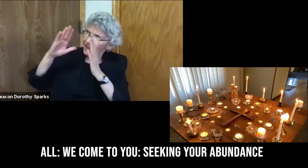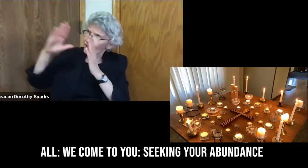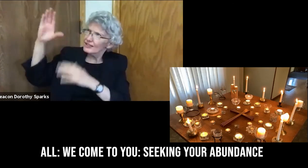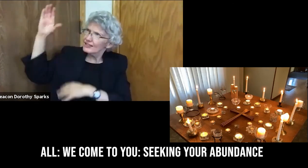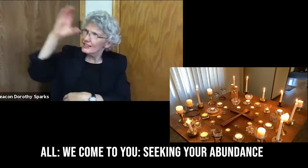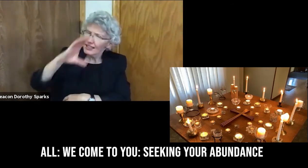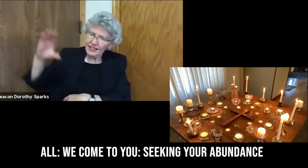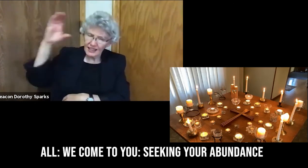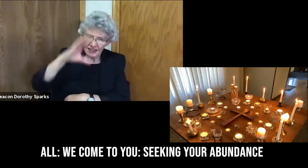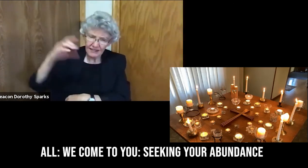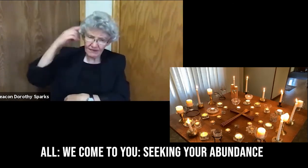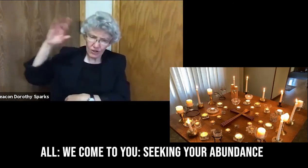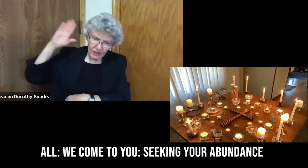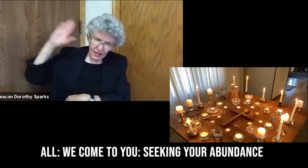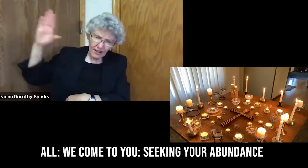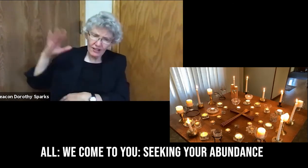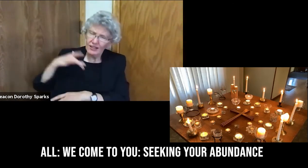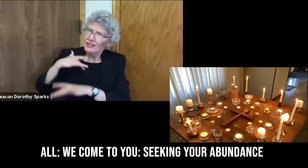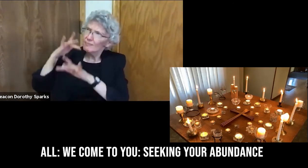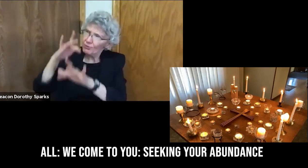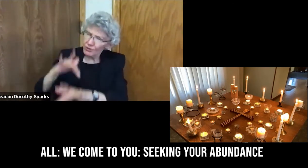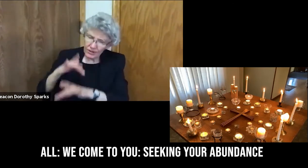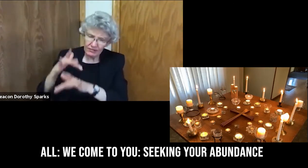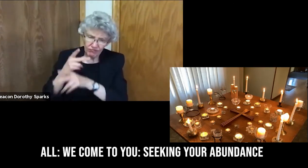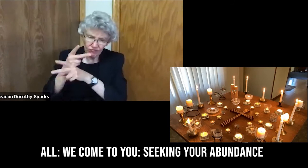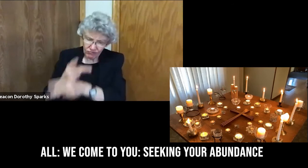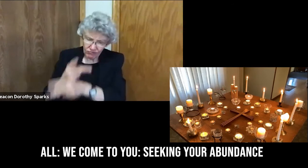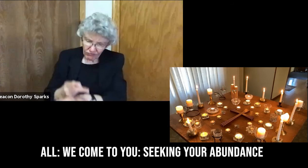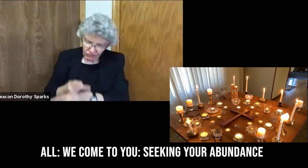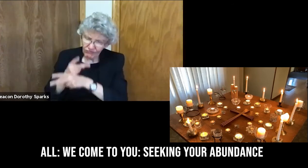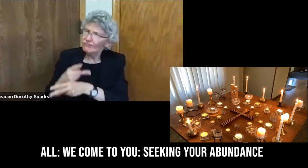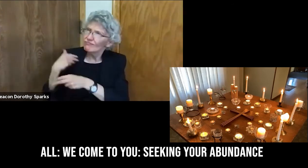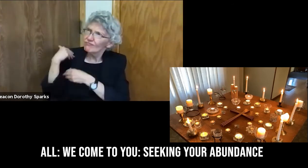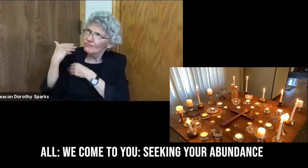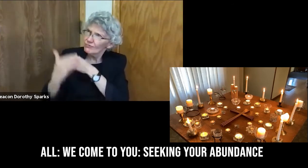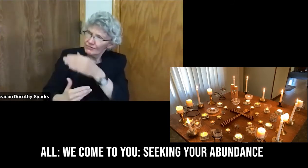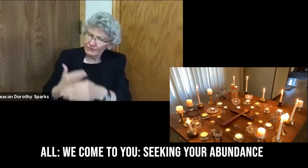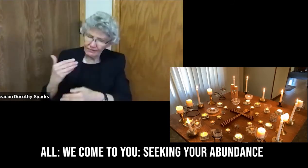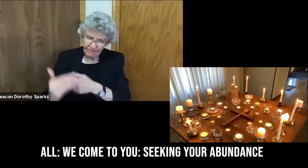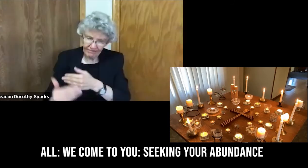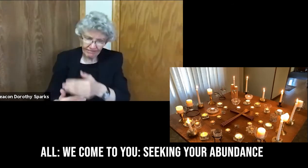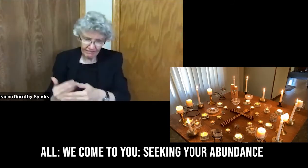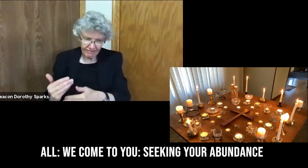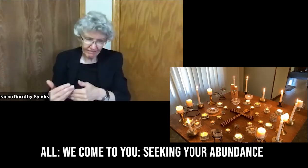Please follow along. We come to you seeking your abundance.